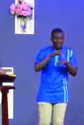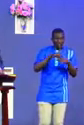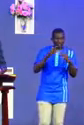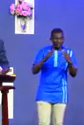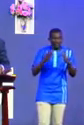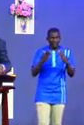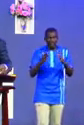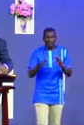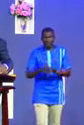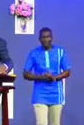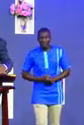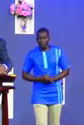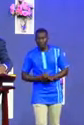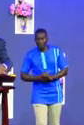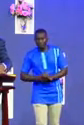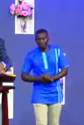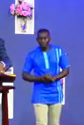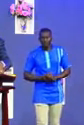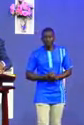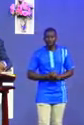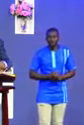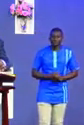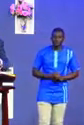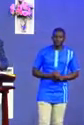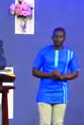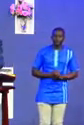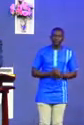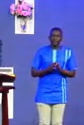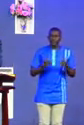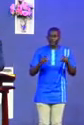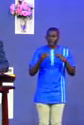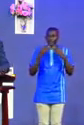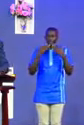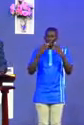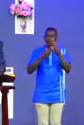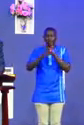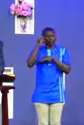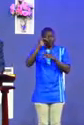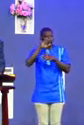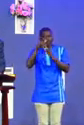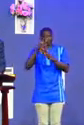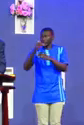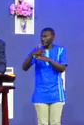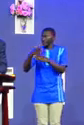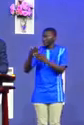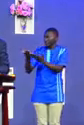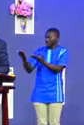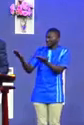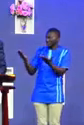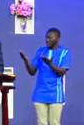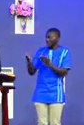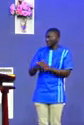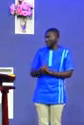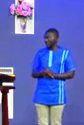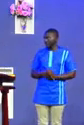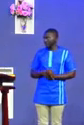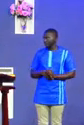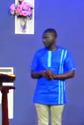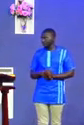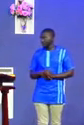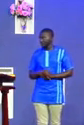the session we've gone through. Twebaza Katonda ku lw'abaweereza bonna. And we thank the Lord for all